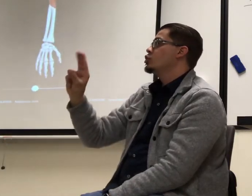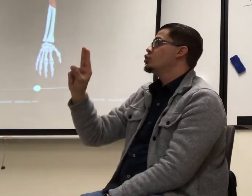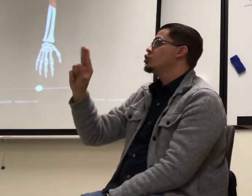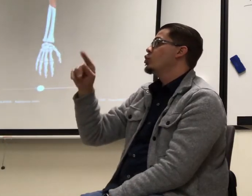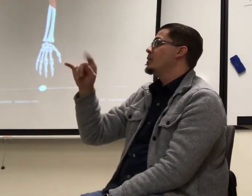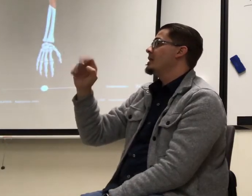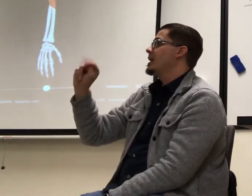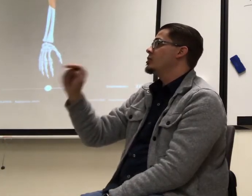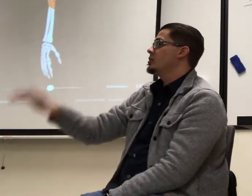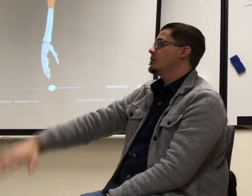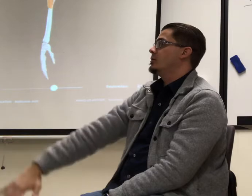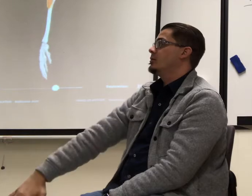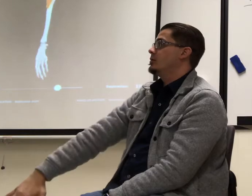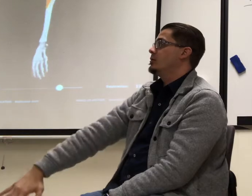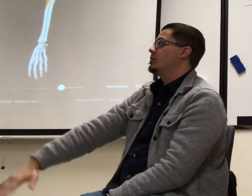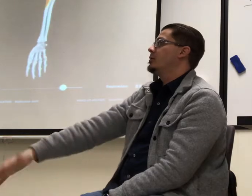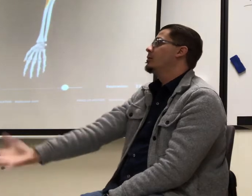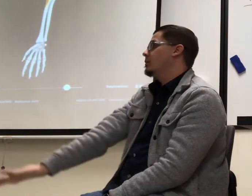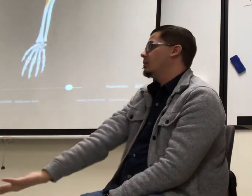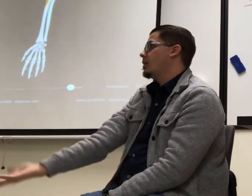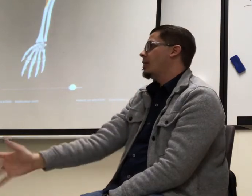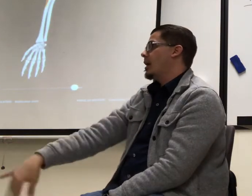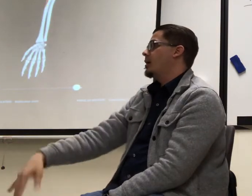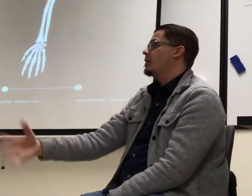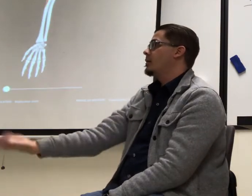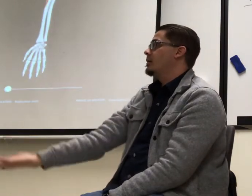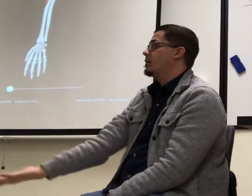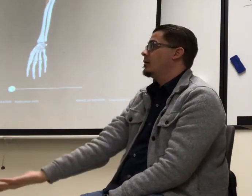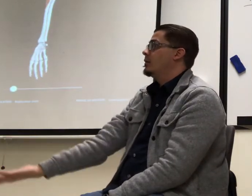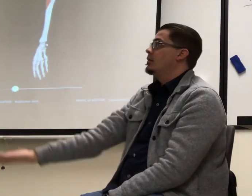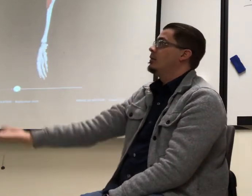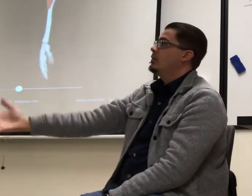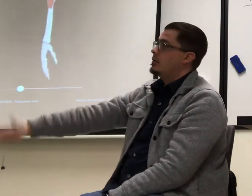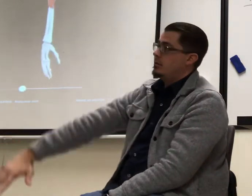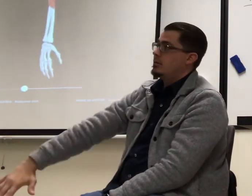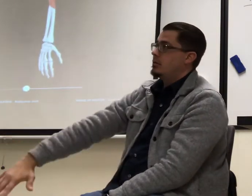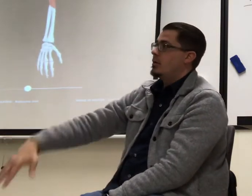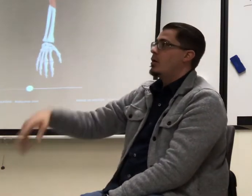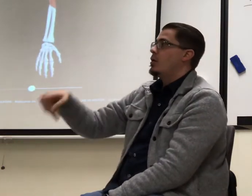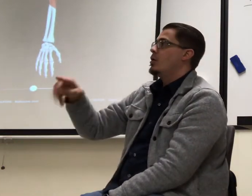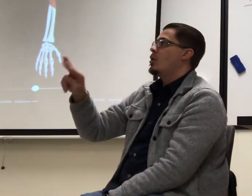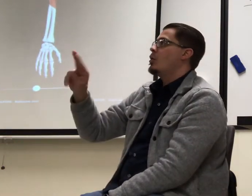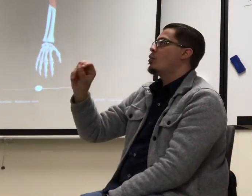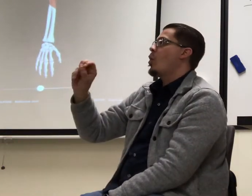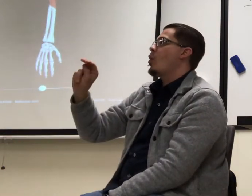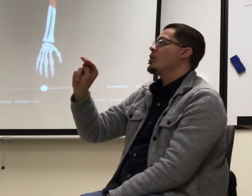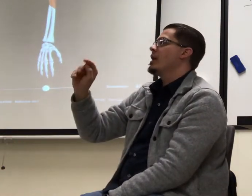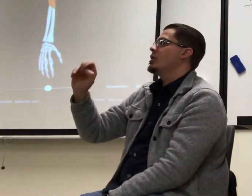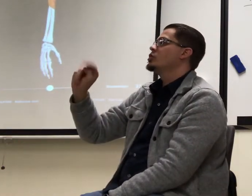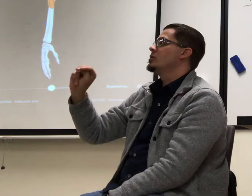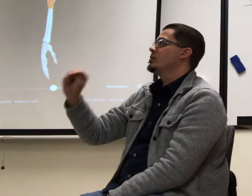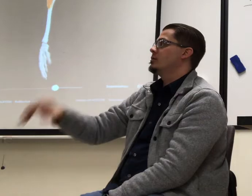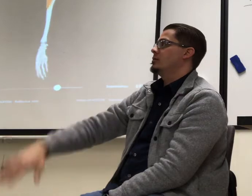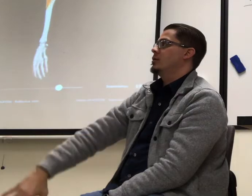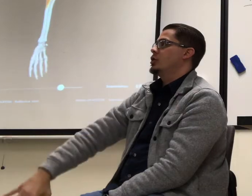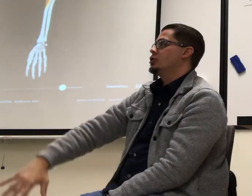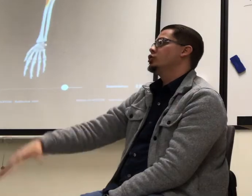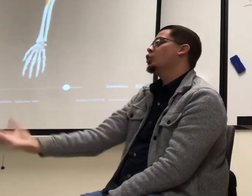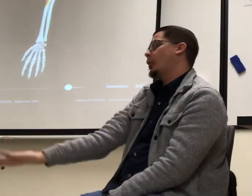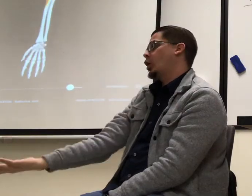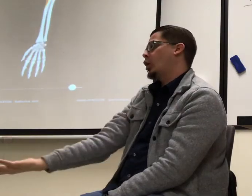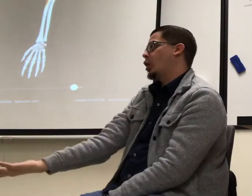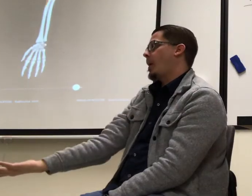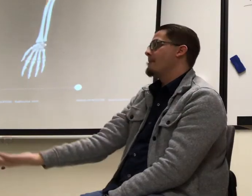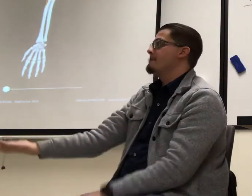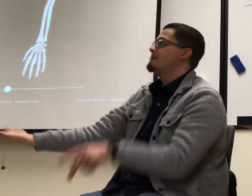It's like putting soup in your hands. Okay, pronation, palms face down, supination, palm face up. The muscle